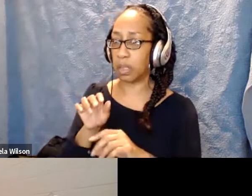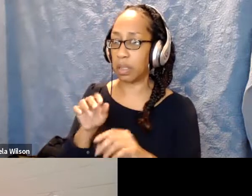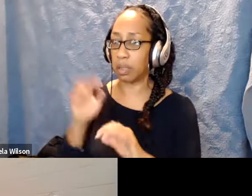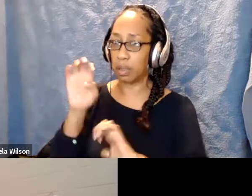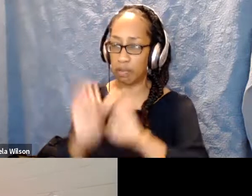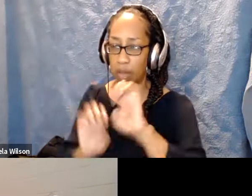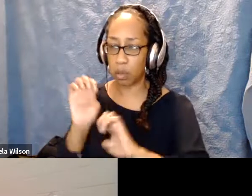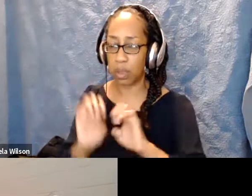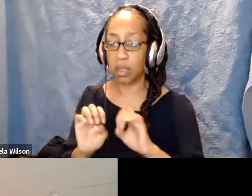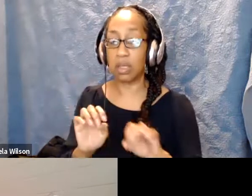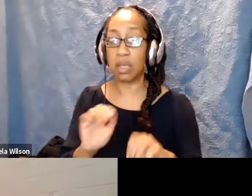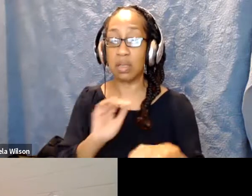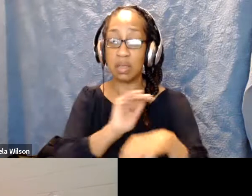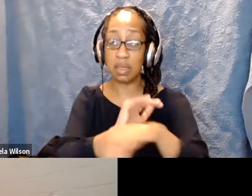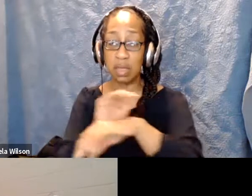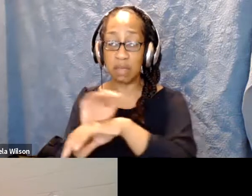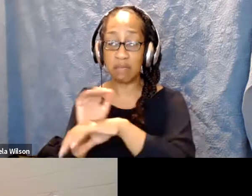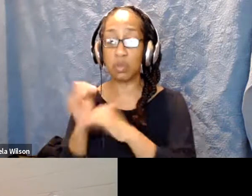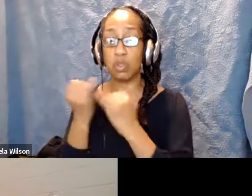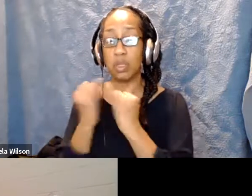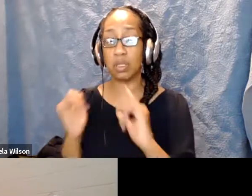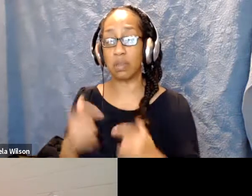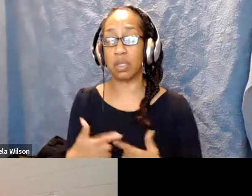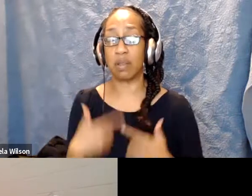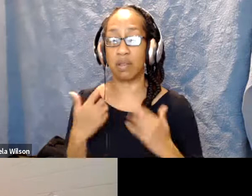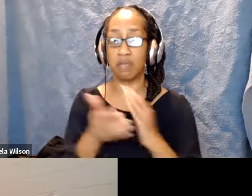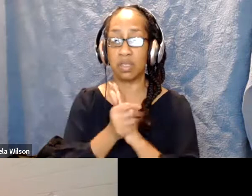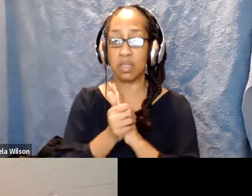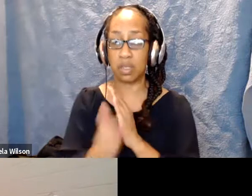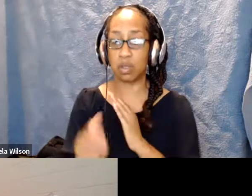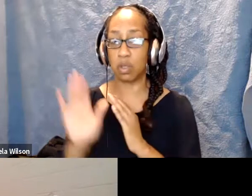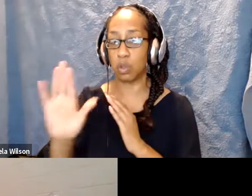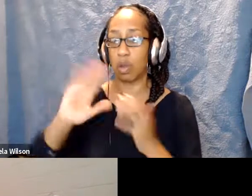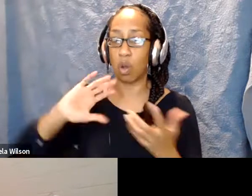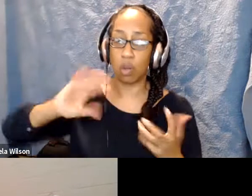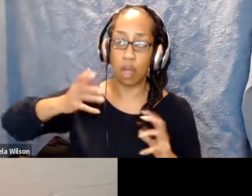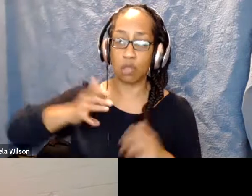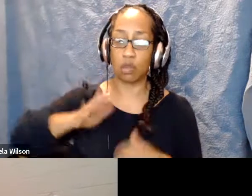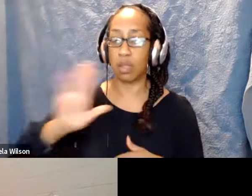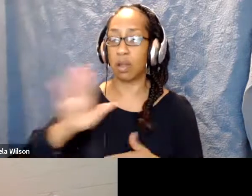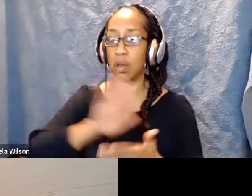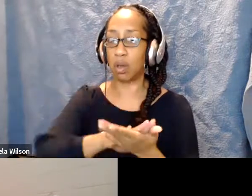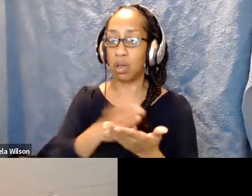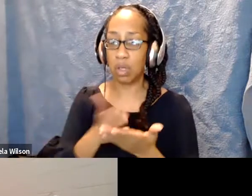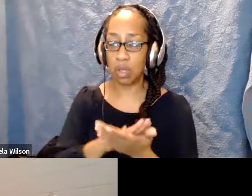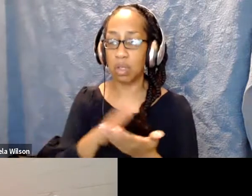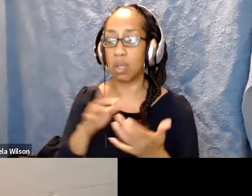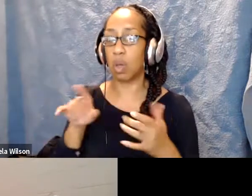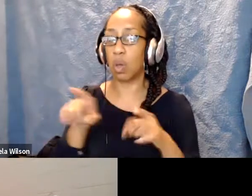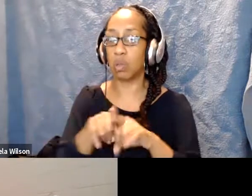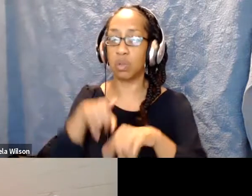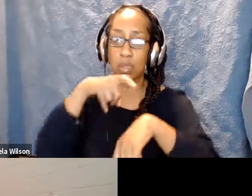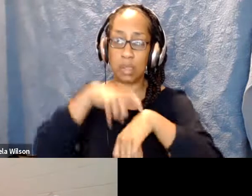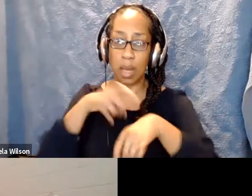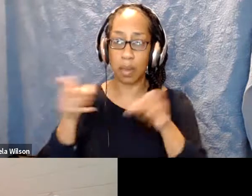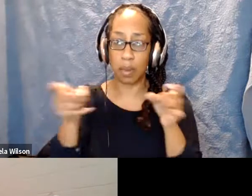evenings, we do a lot of independent living skills. They do their own laundry, they do their own cooking. We focus on time management, a